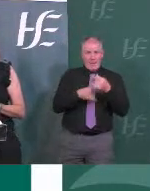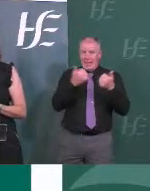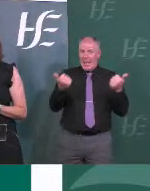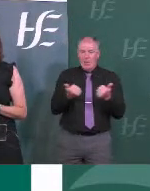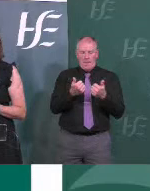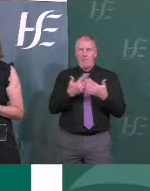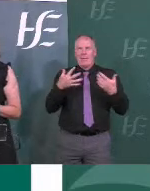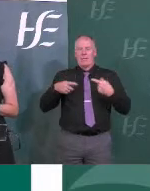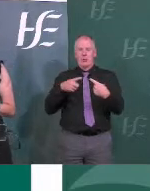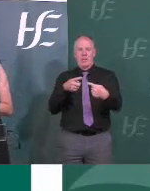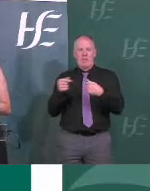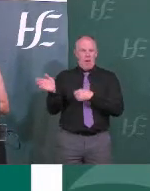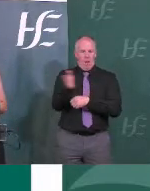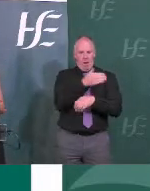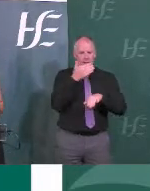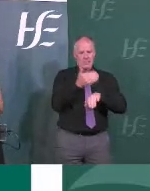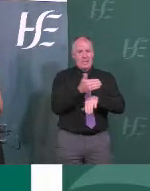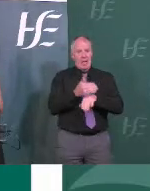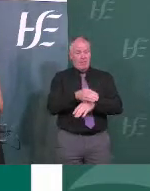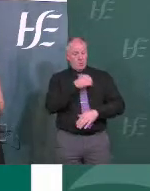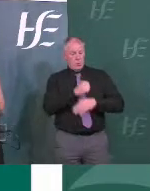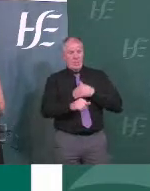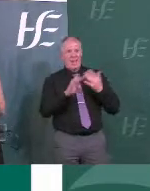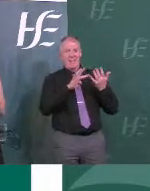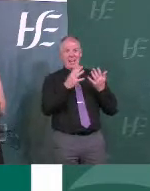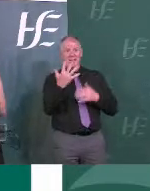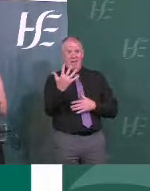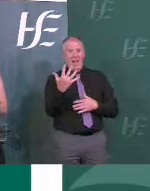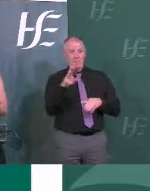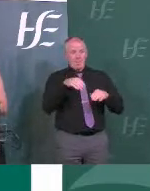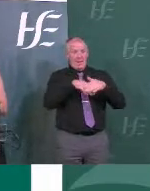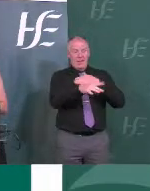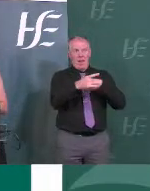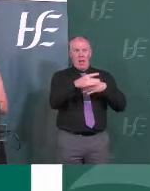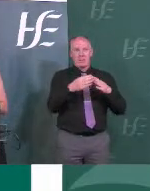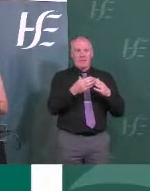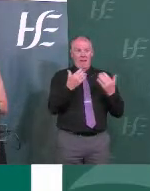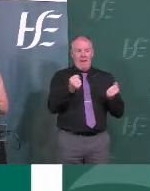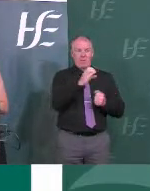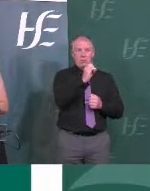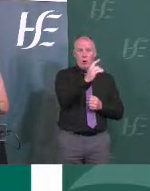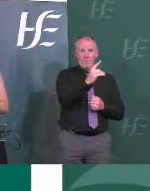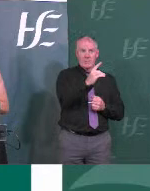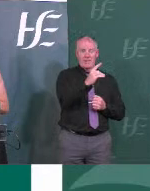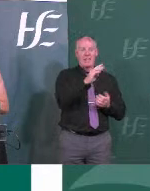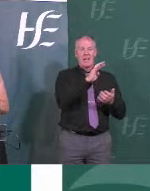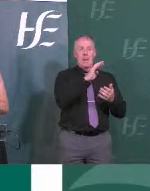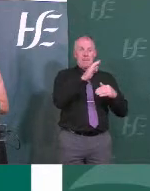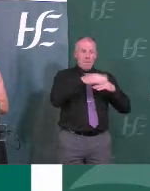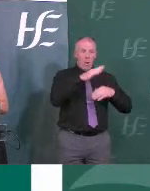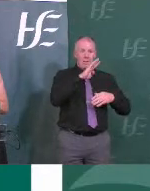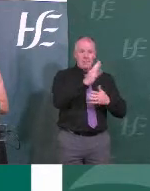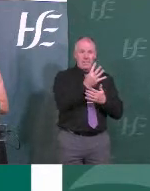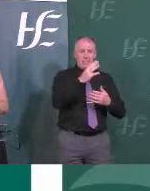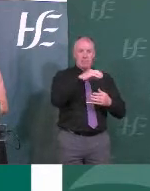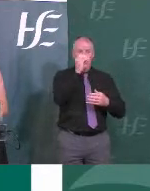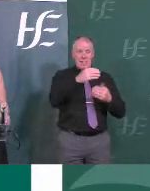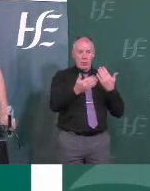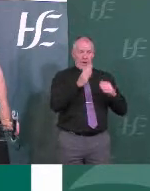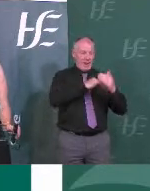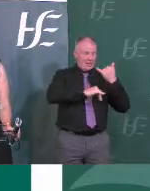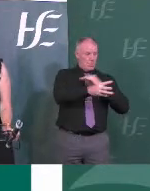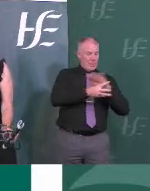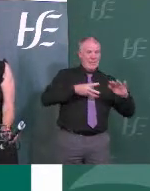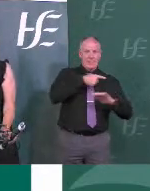quite a challenge. Today, we had 95 people hospitalised with COVID, which is up 19% on the same day last week, and